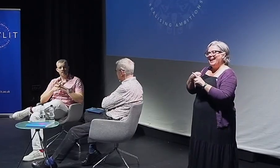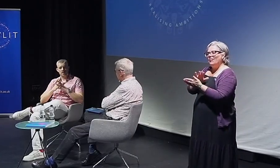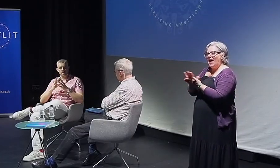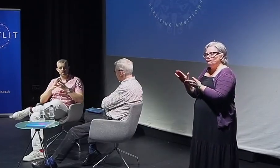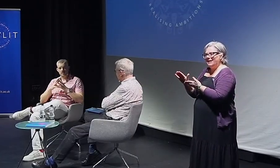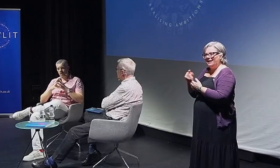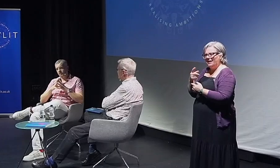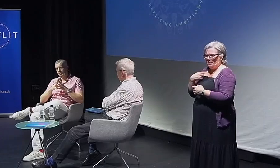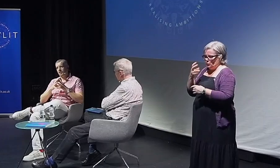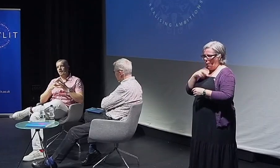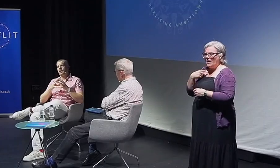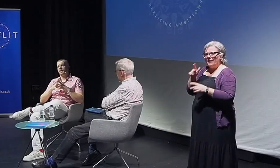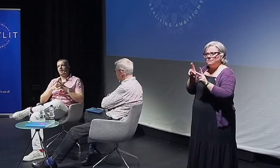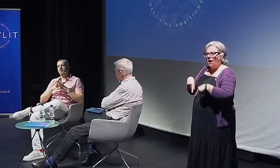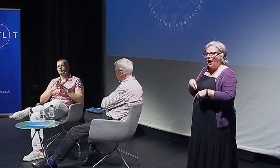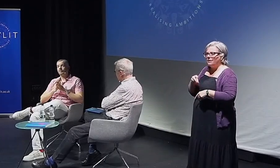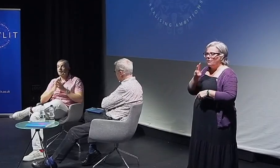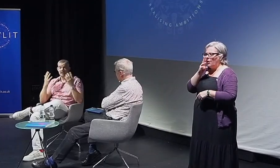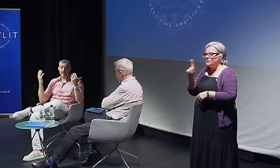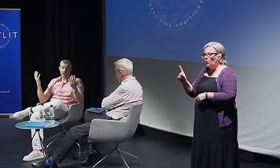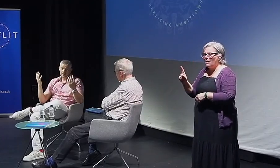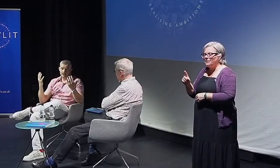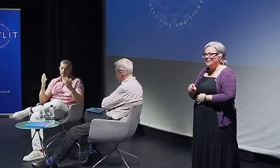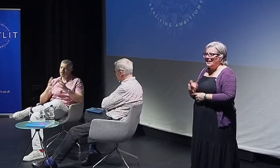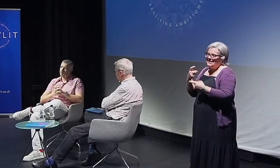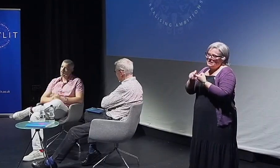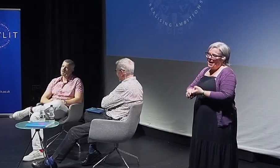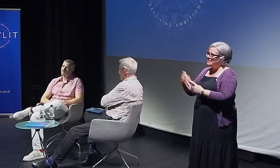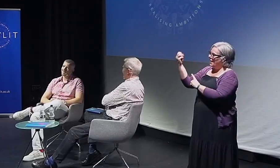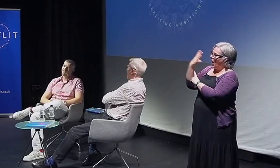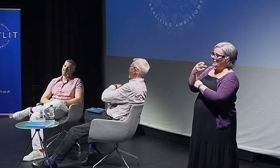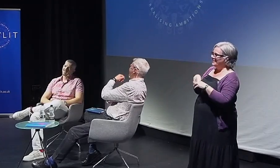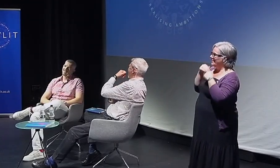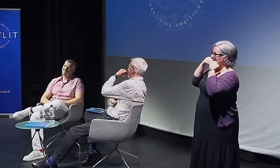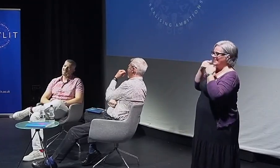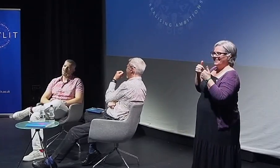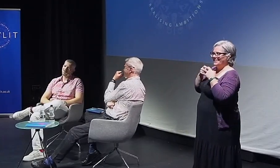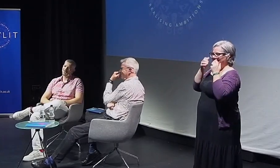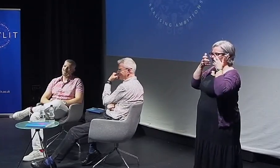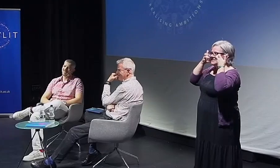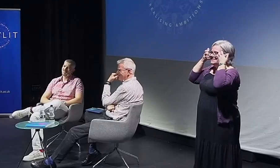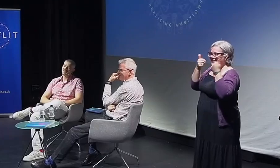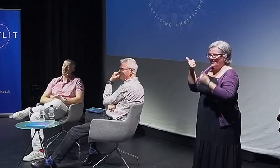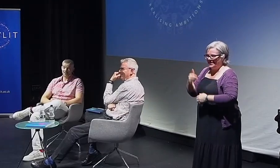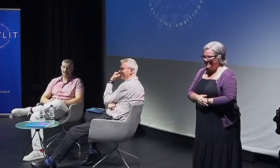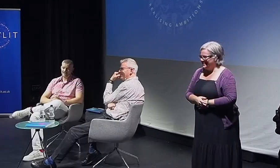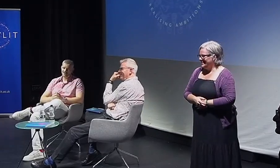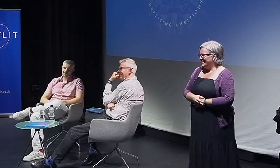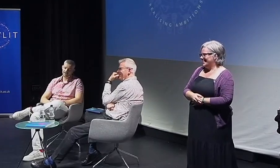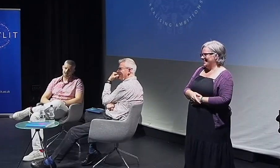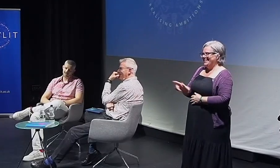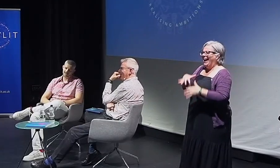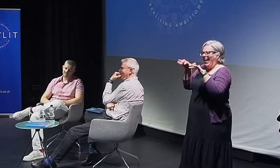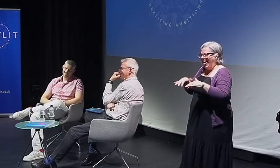I think he died at 31. Depends how they light it, but I think I'm pushing it. You don't need to laugh that